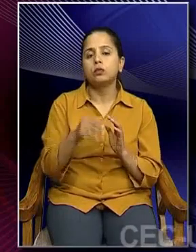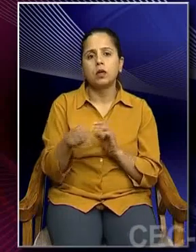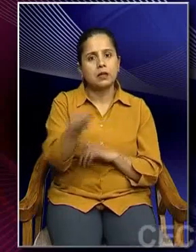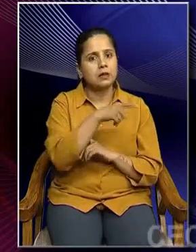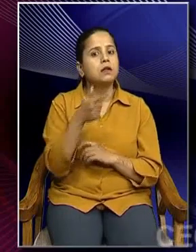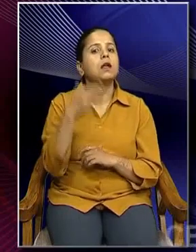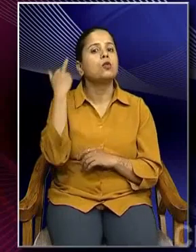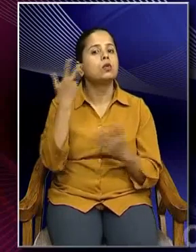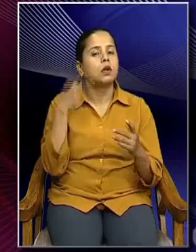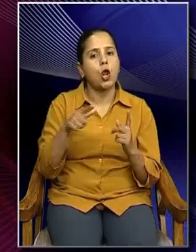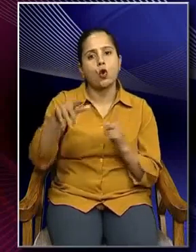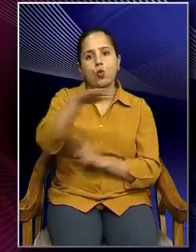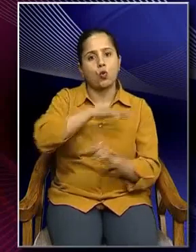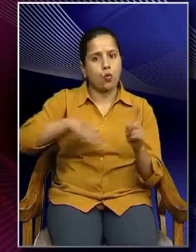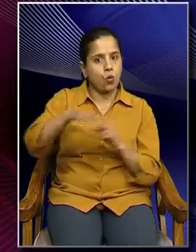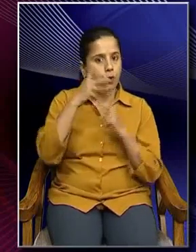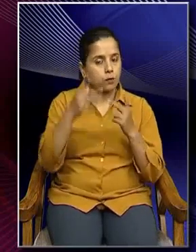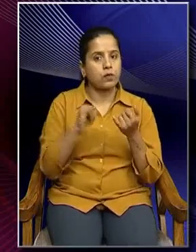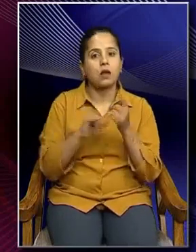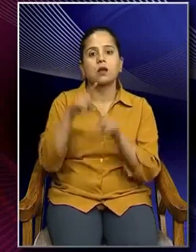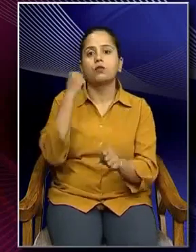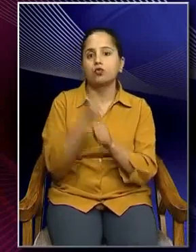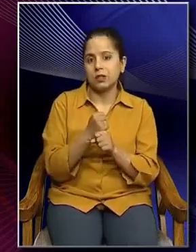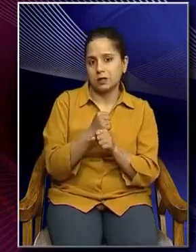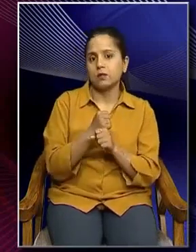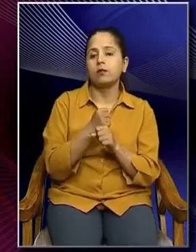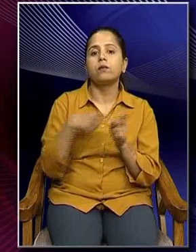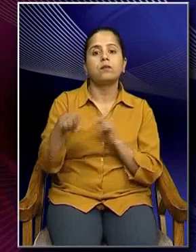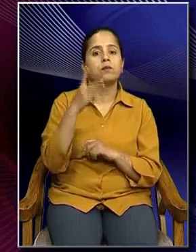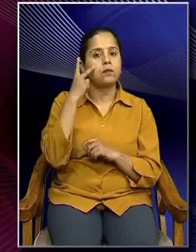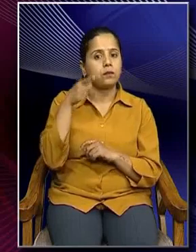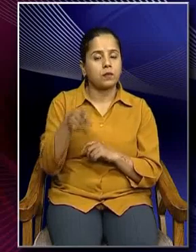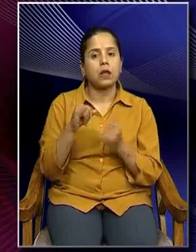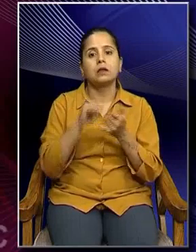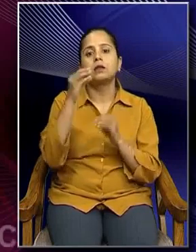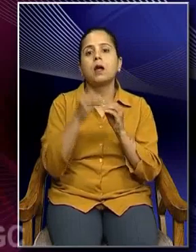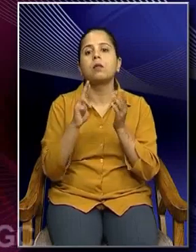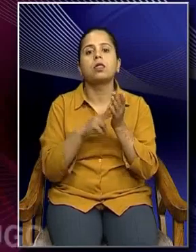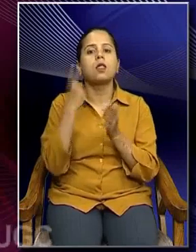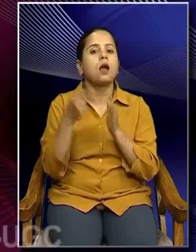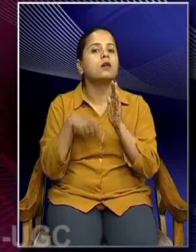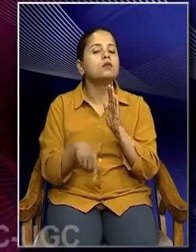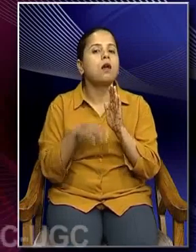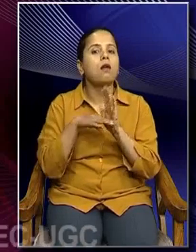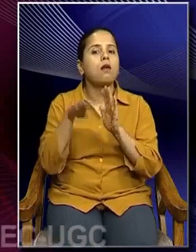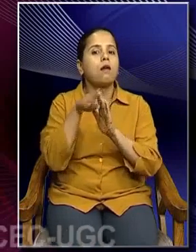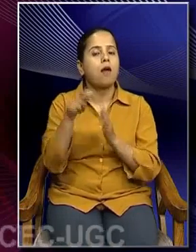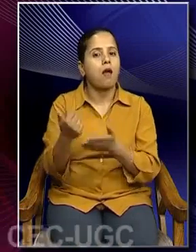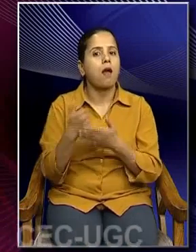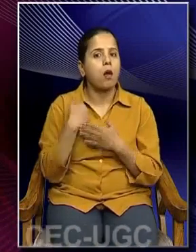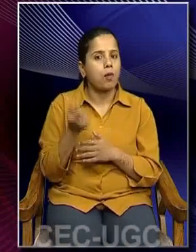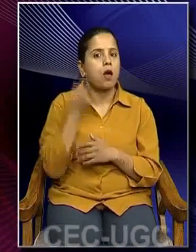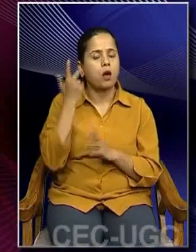how localization of SDGs at the subnational level help us to understand where